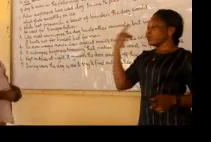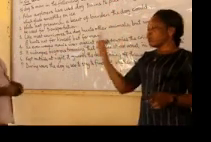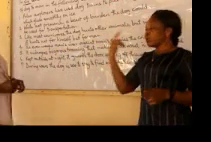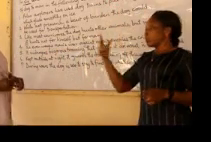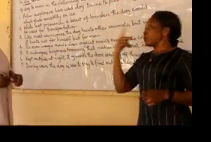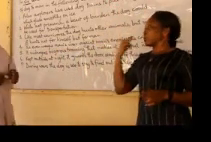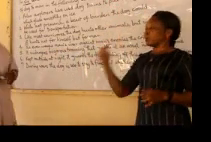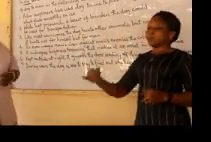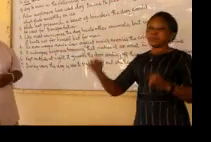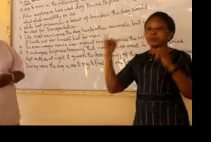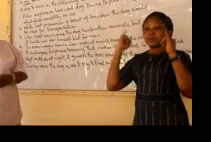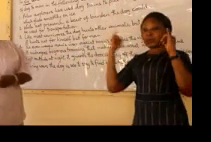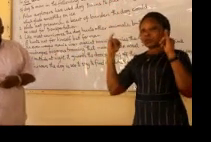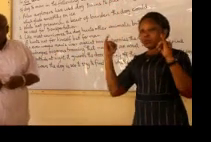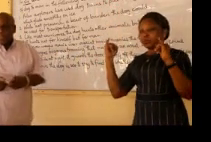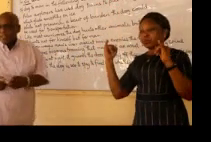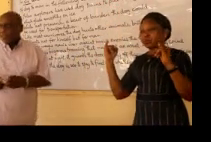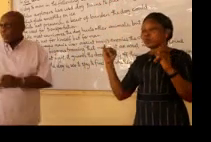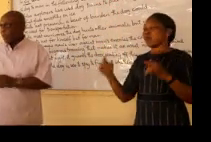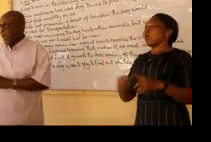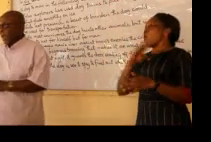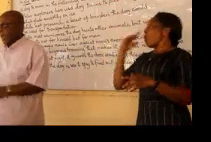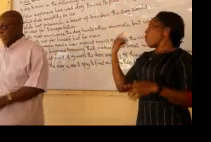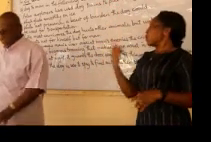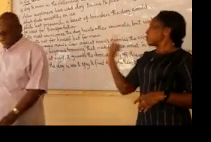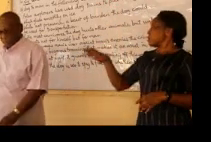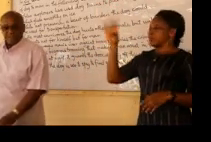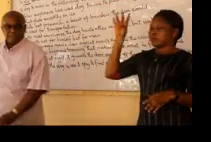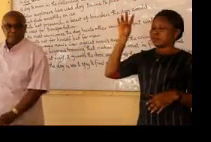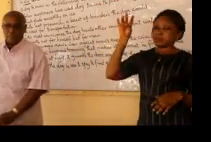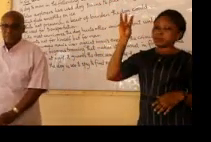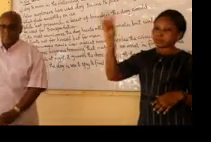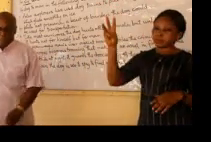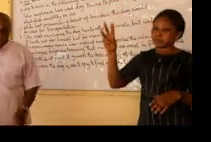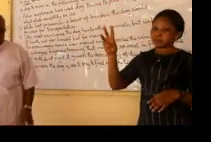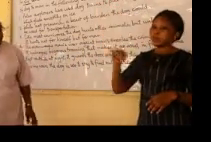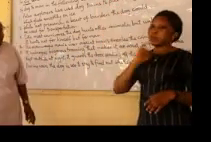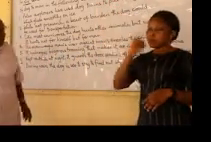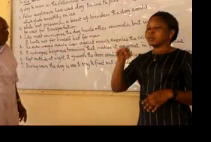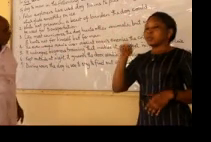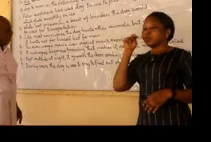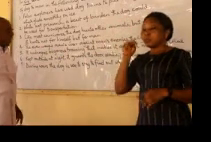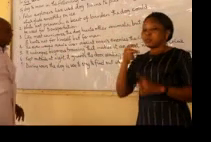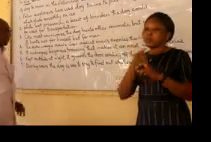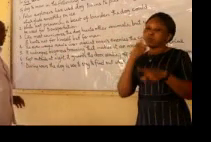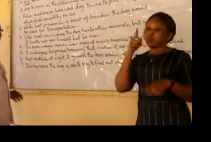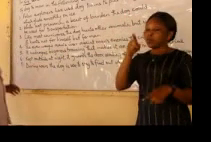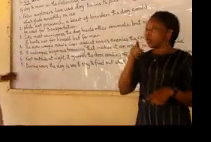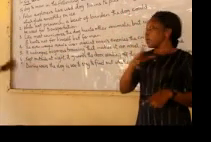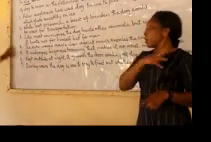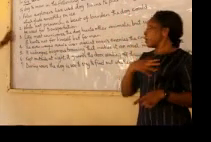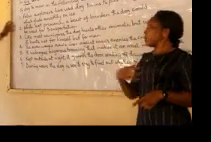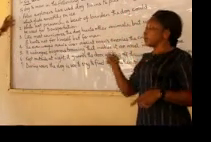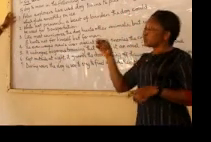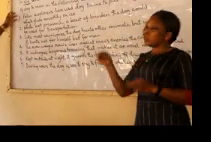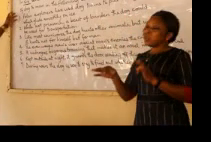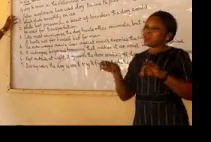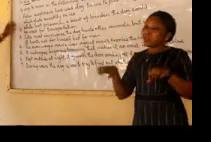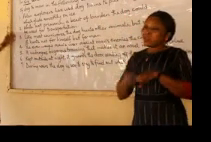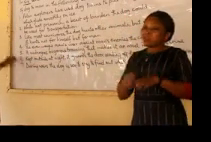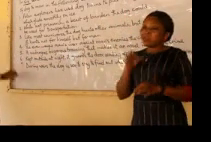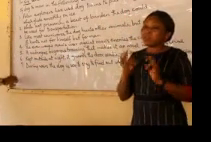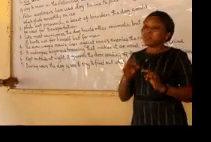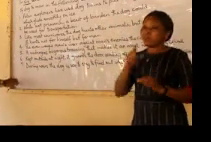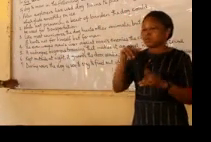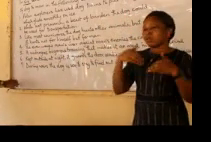Only 6 has been required from you. And so even if you